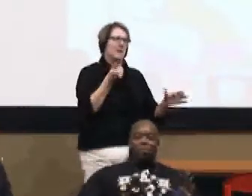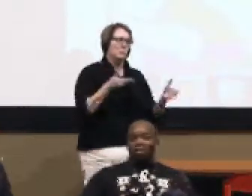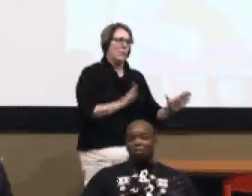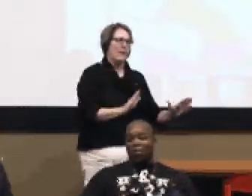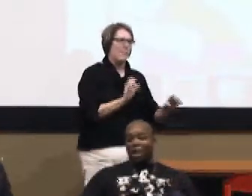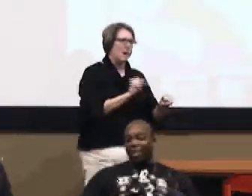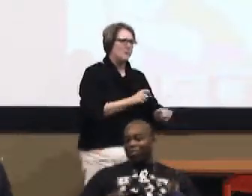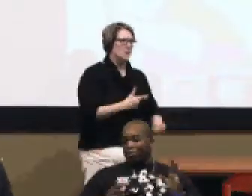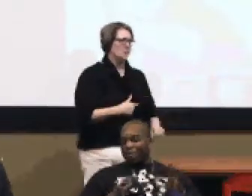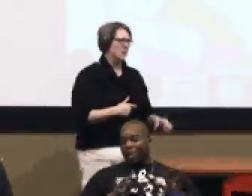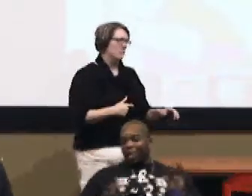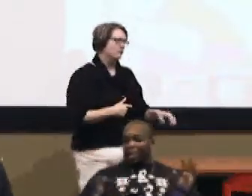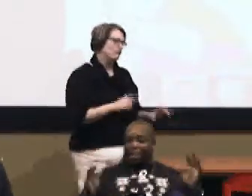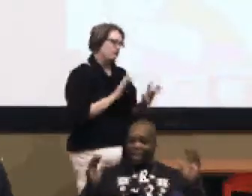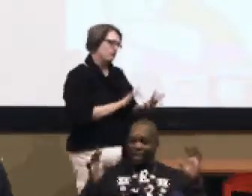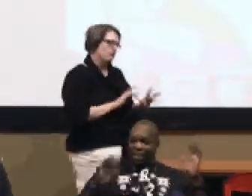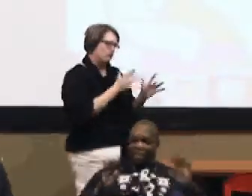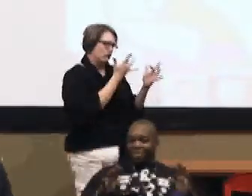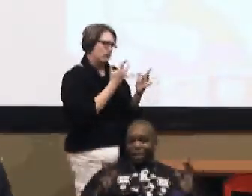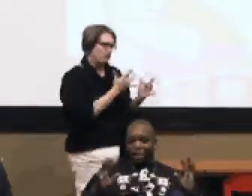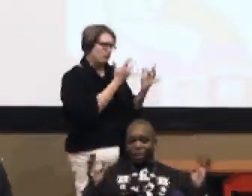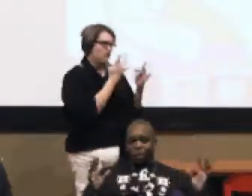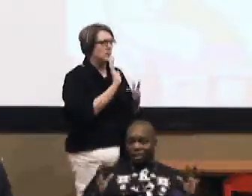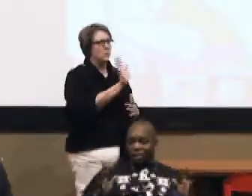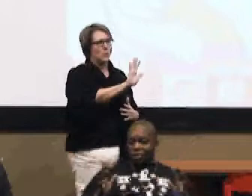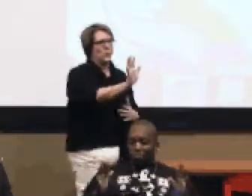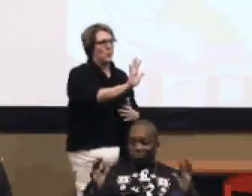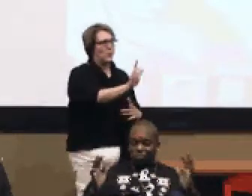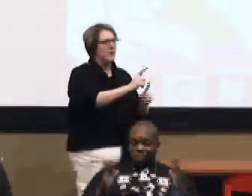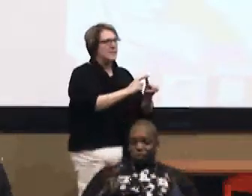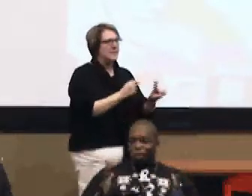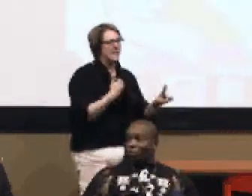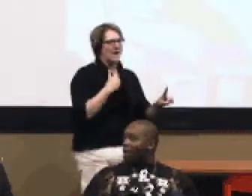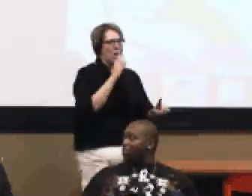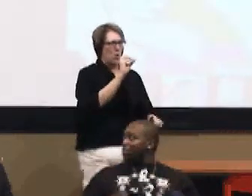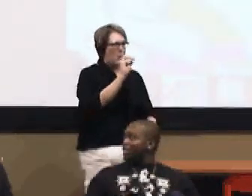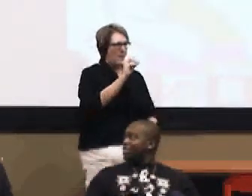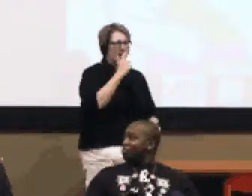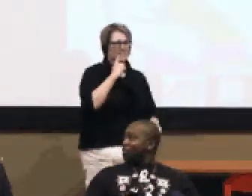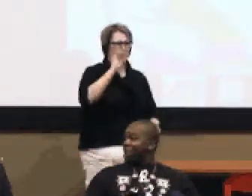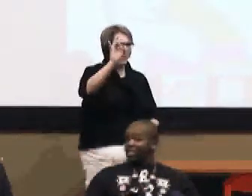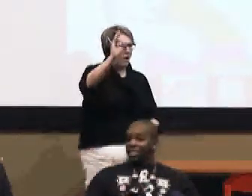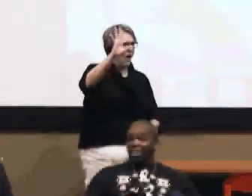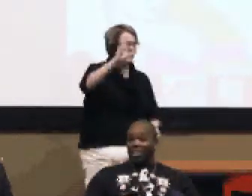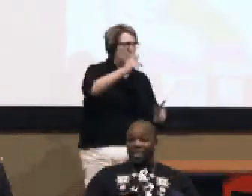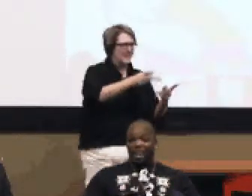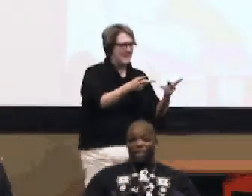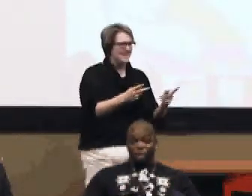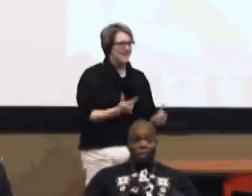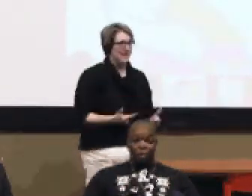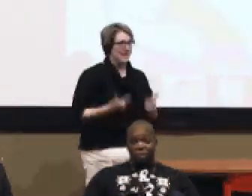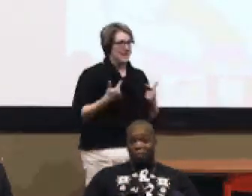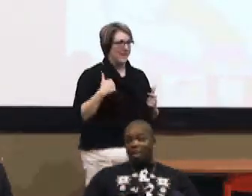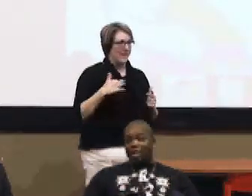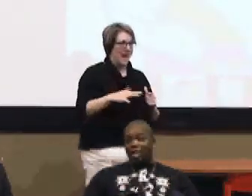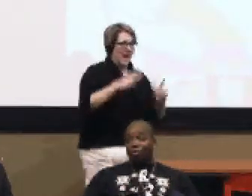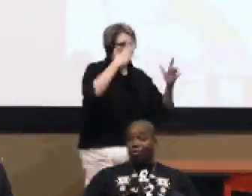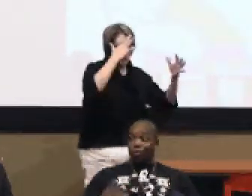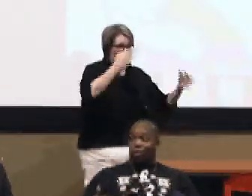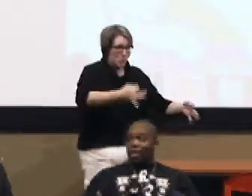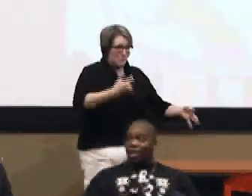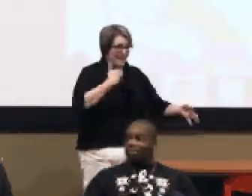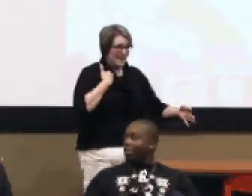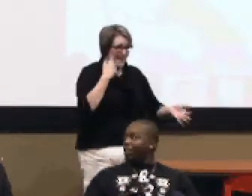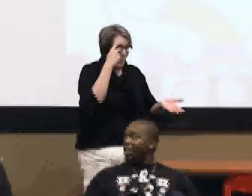quit patting me on the back and rubbing my head like Omaha's some horrible consolation prize that I chose because I